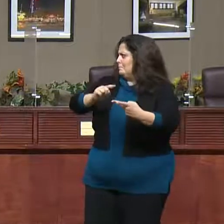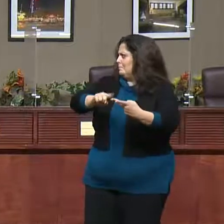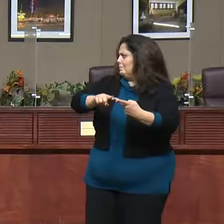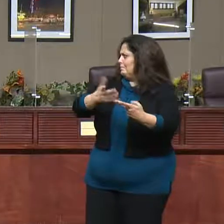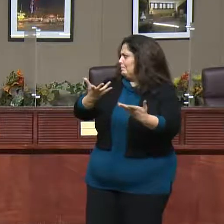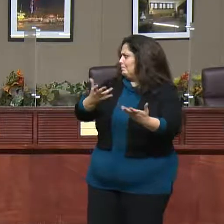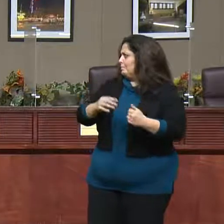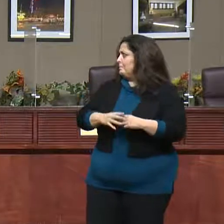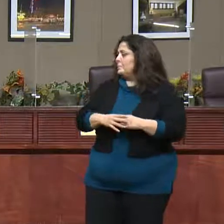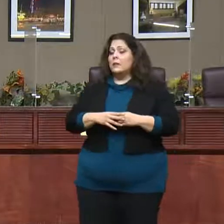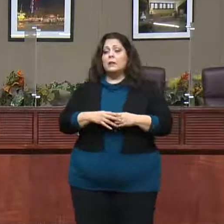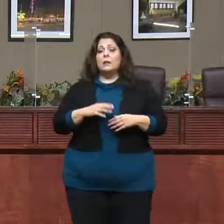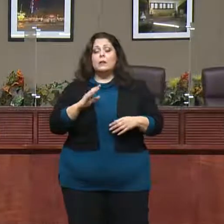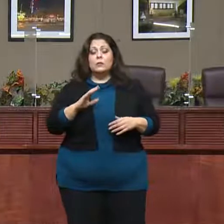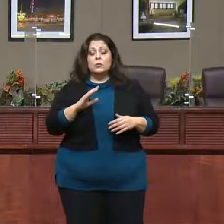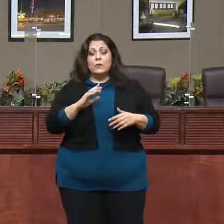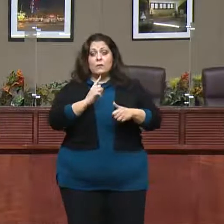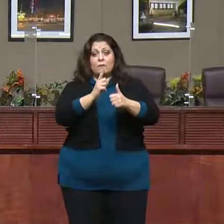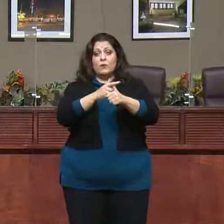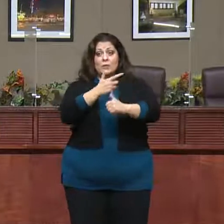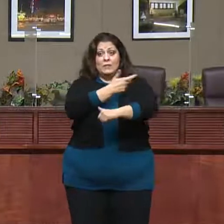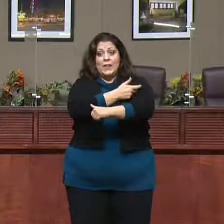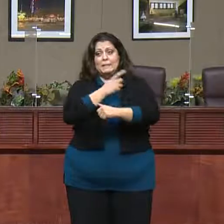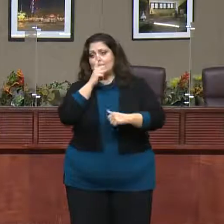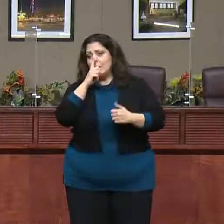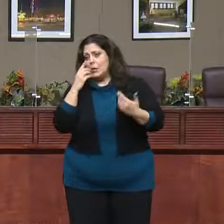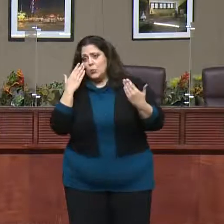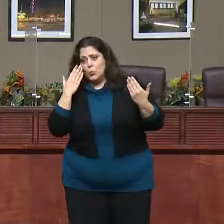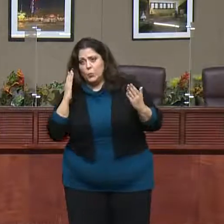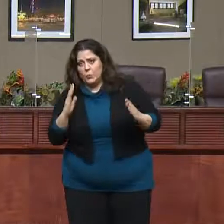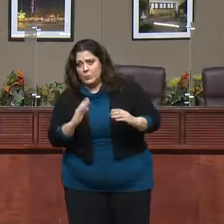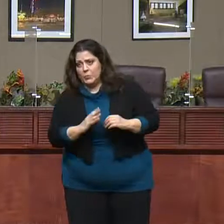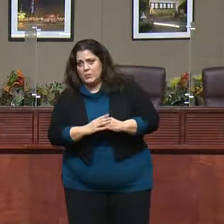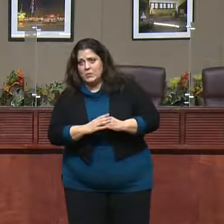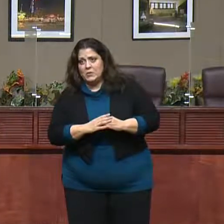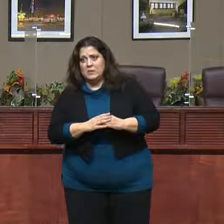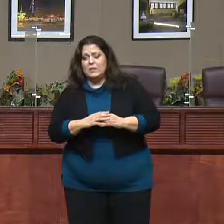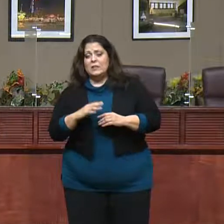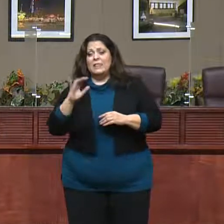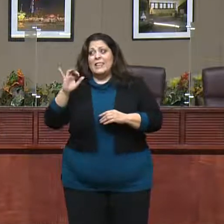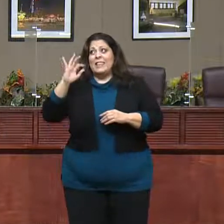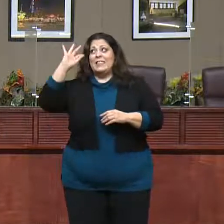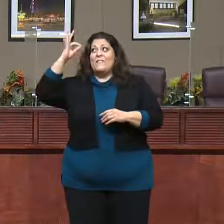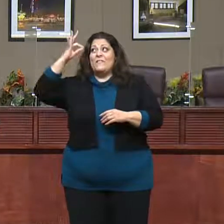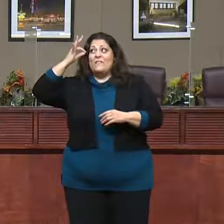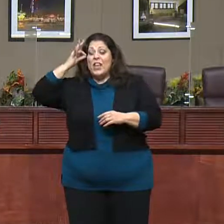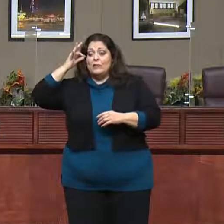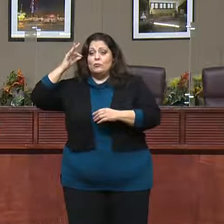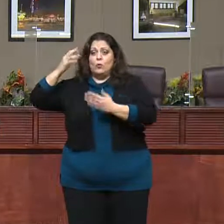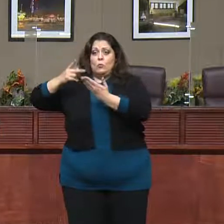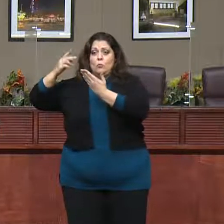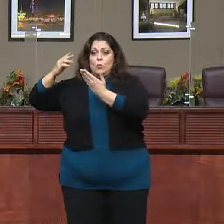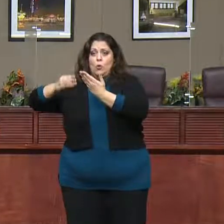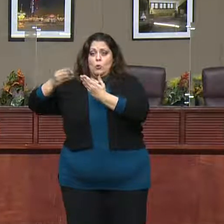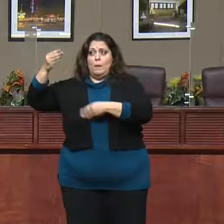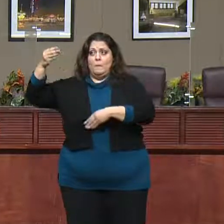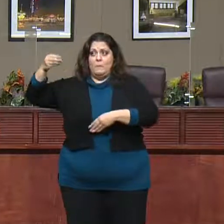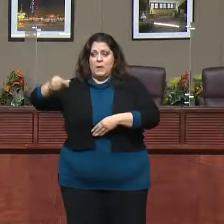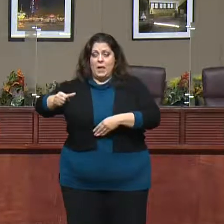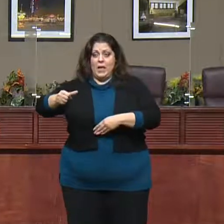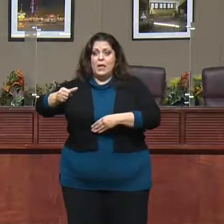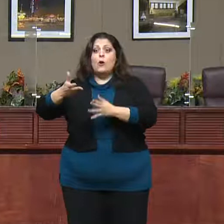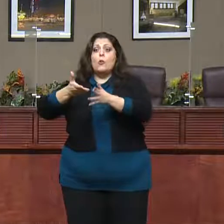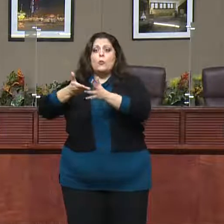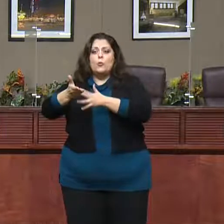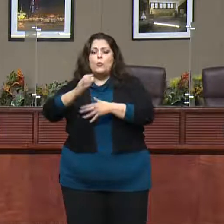So the vaccine, I don't know. That's a fairly funded program through CVS and Walgreens. So that is happening